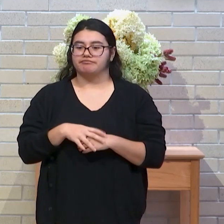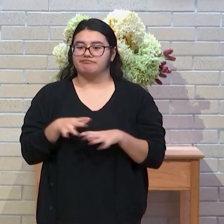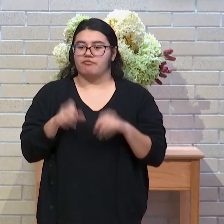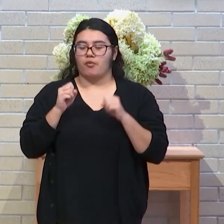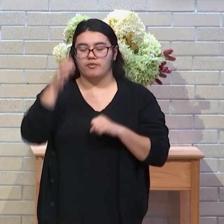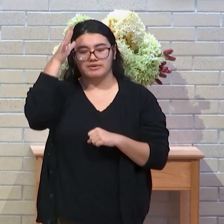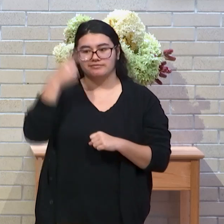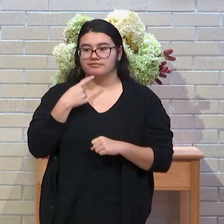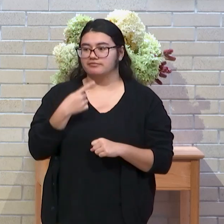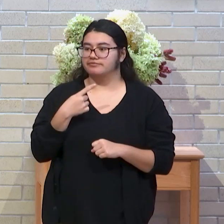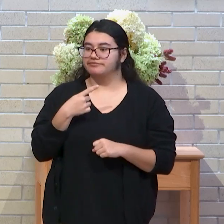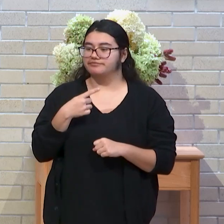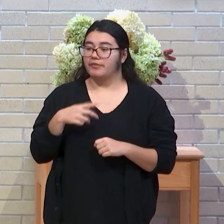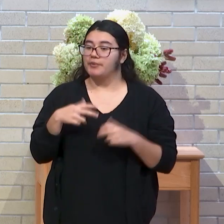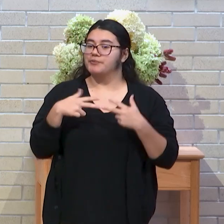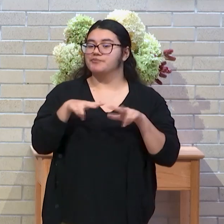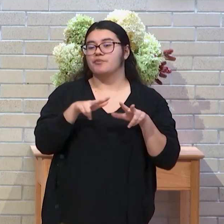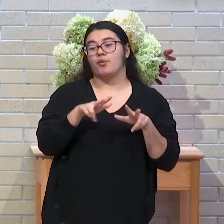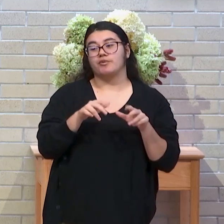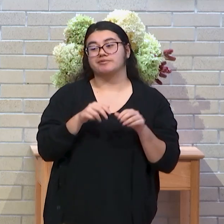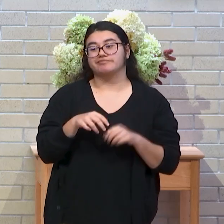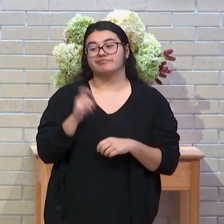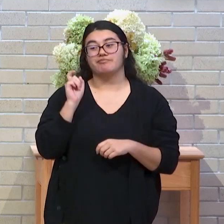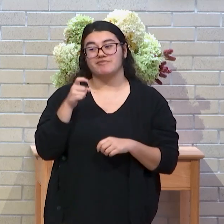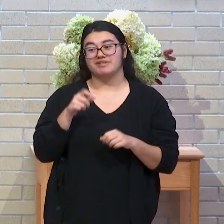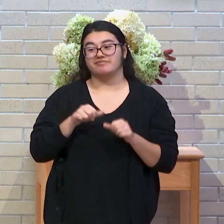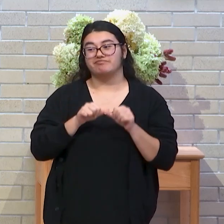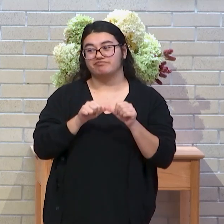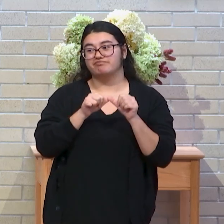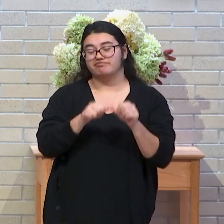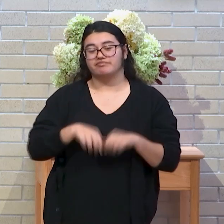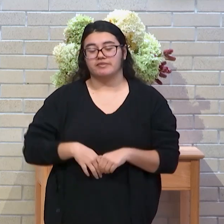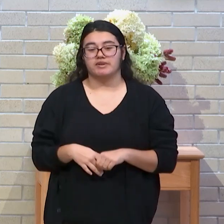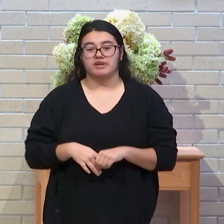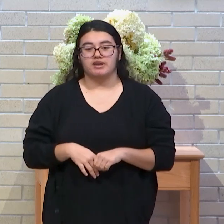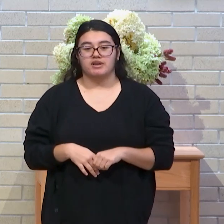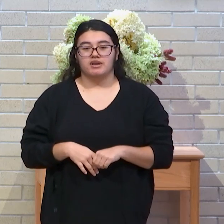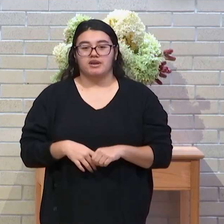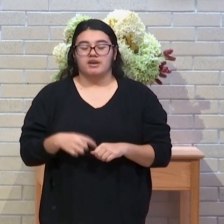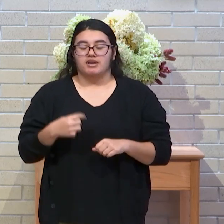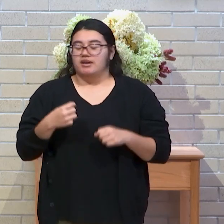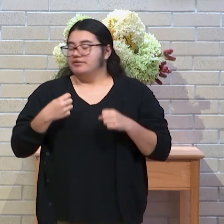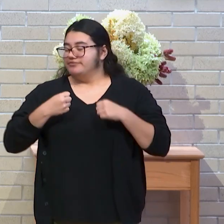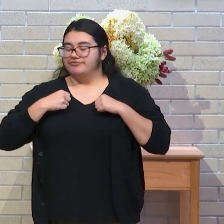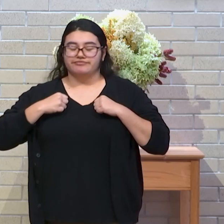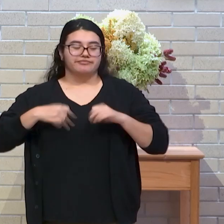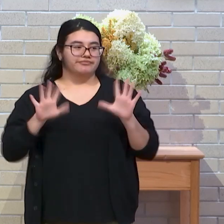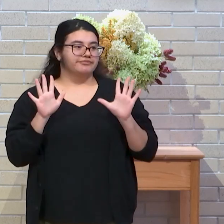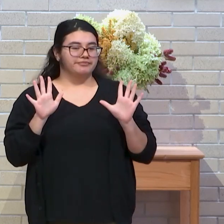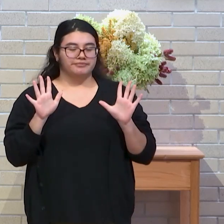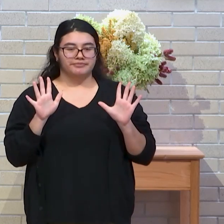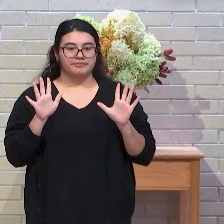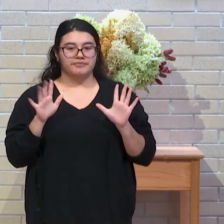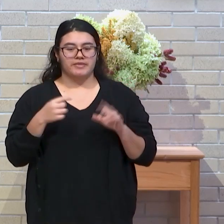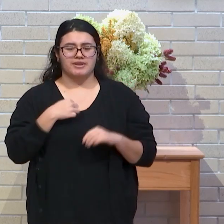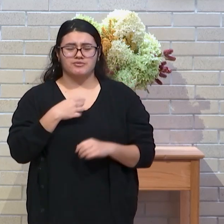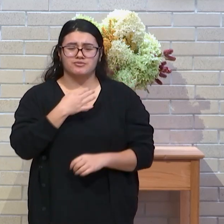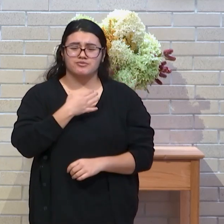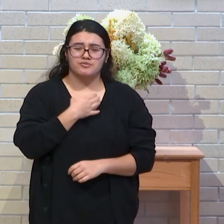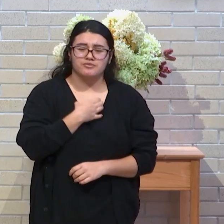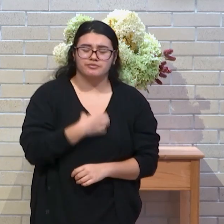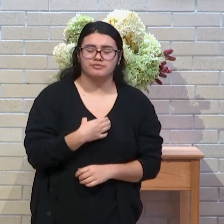way." And in that moment, I felt defeated. I was soaked and cold and miserable and